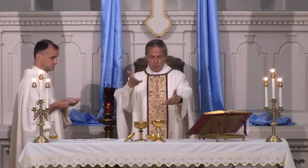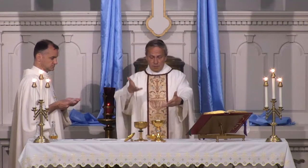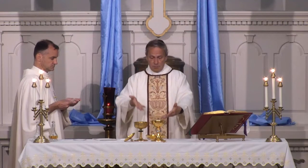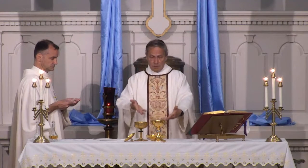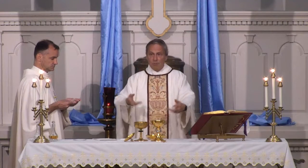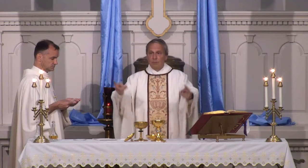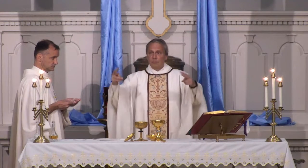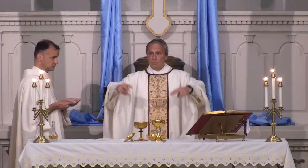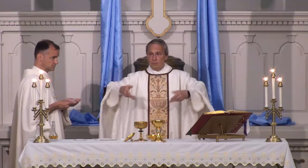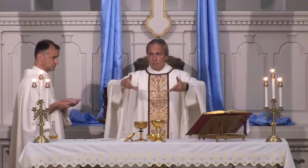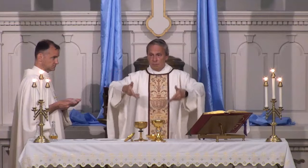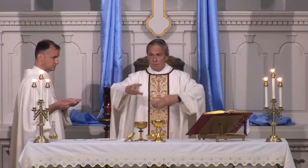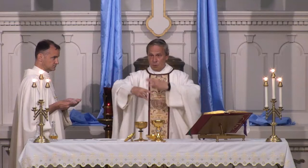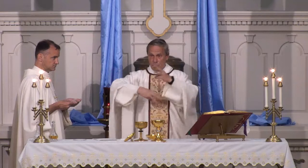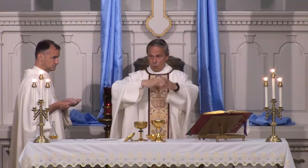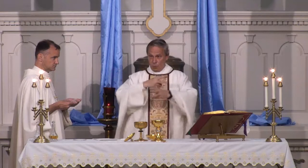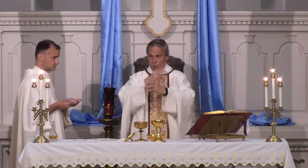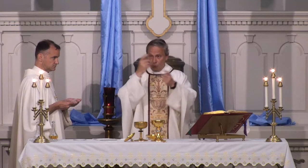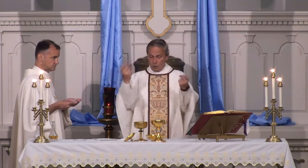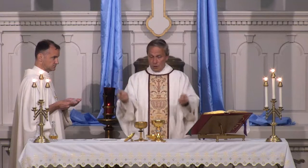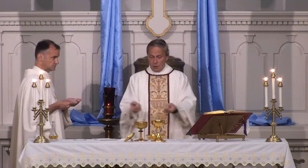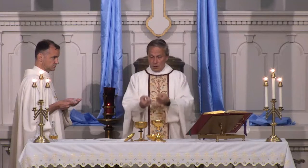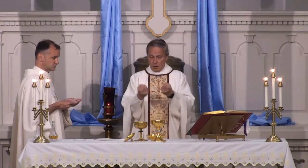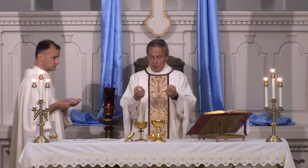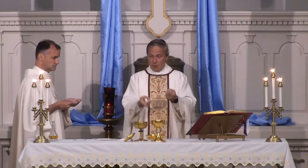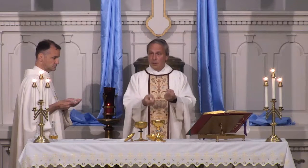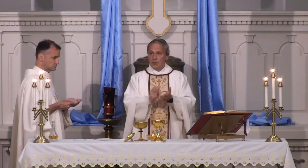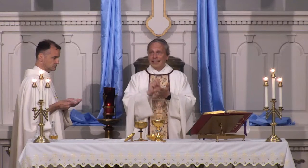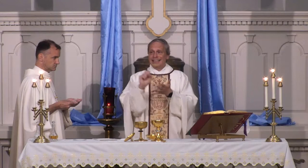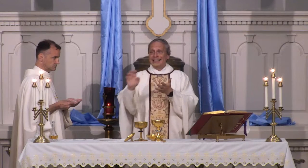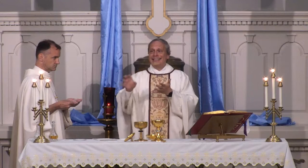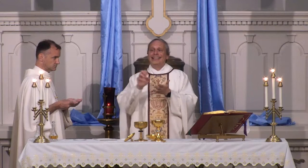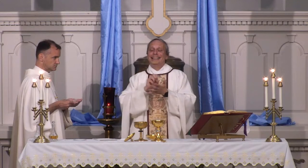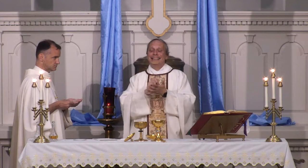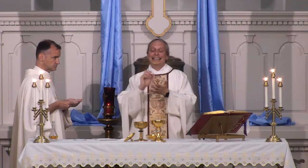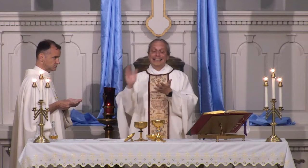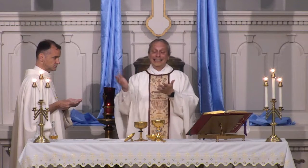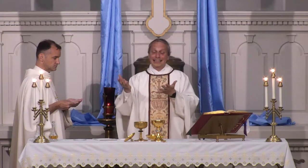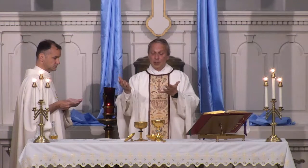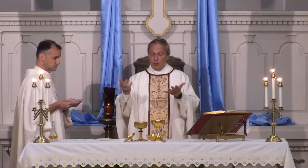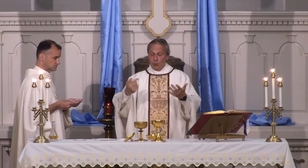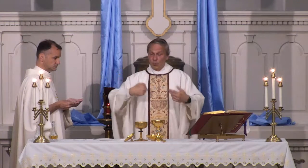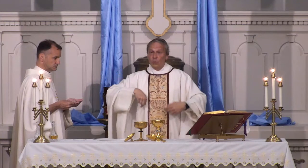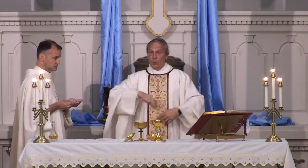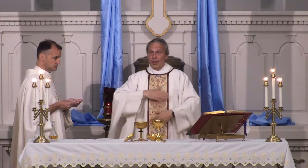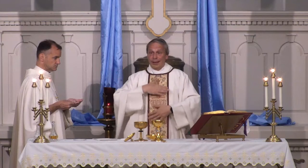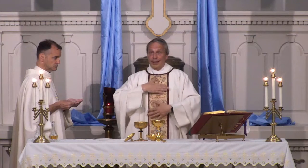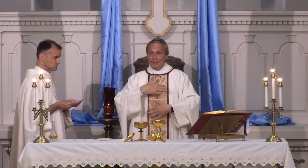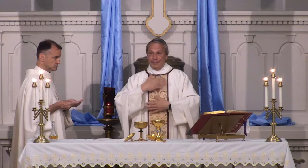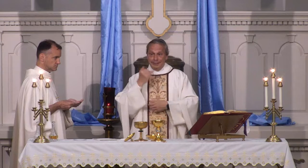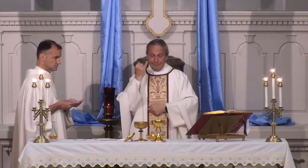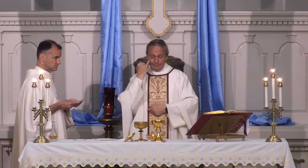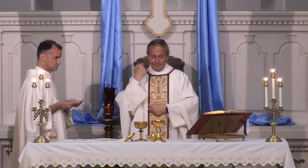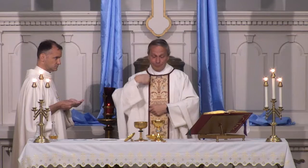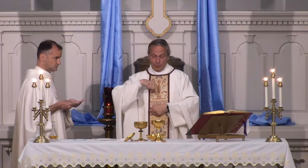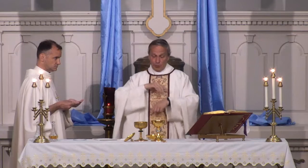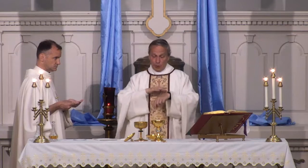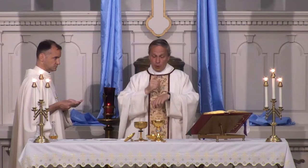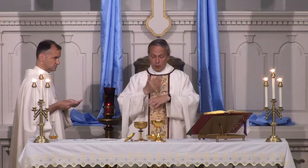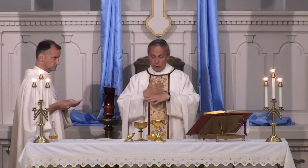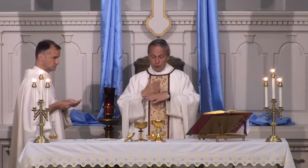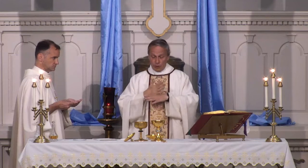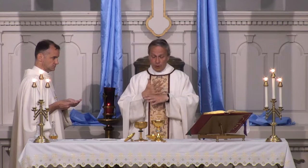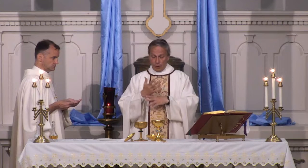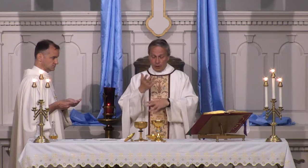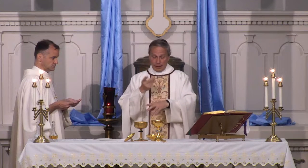Behold the Lamb of God. Behold him who takes away the sins of the world. Blessed